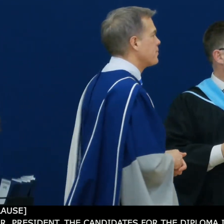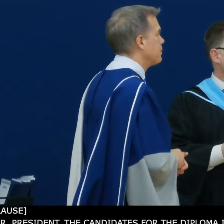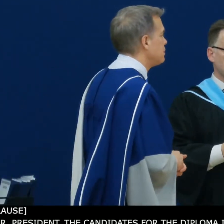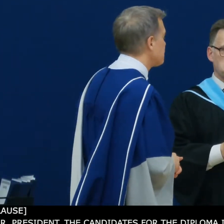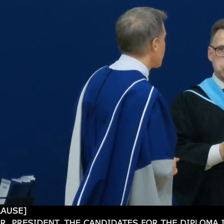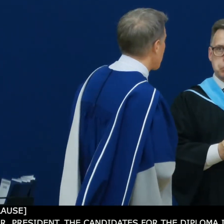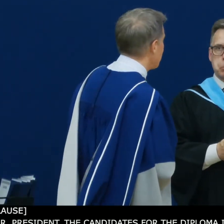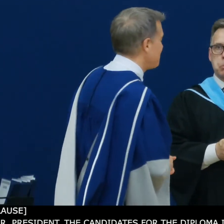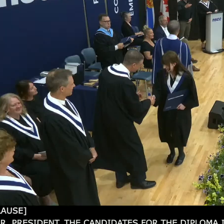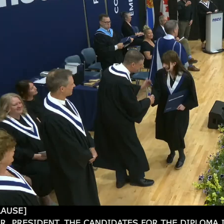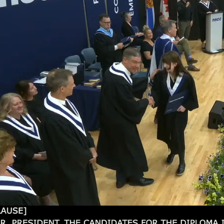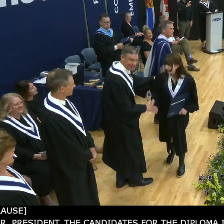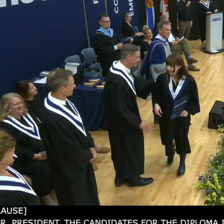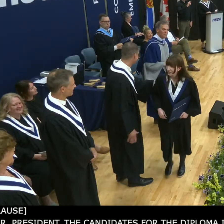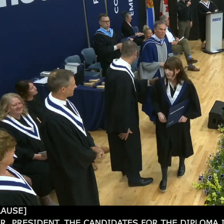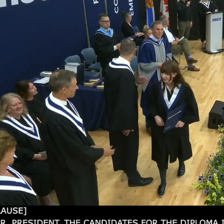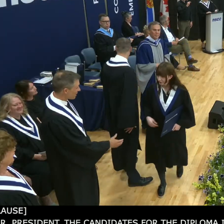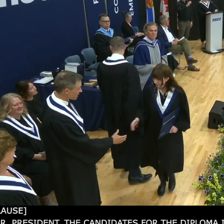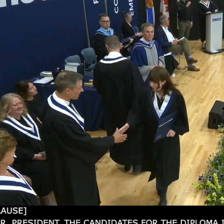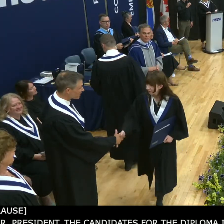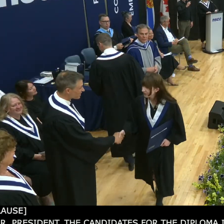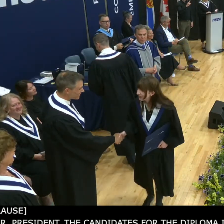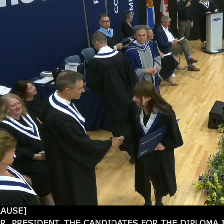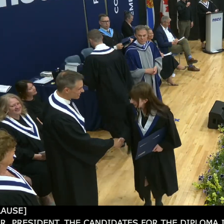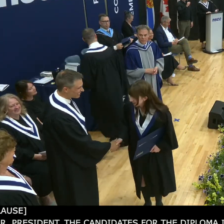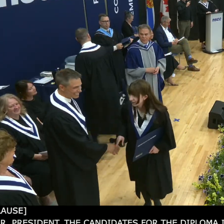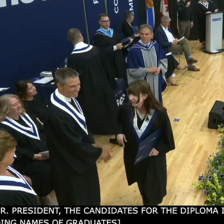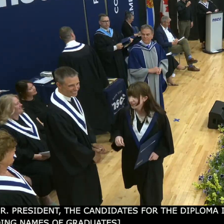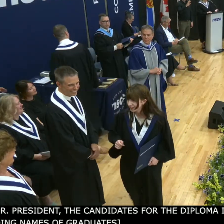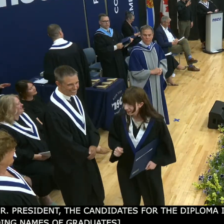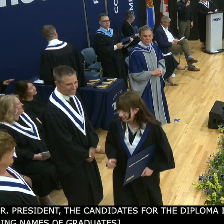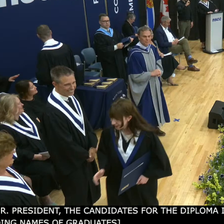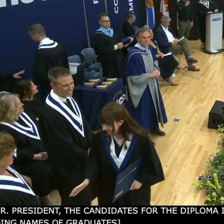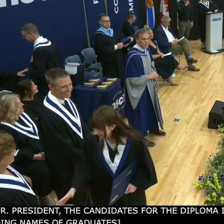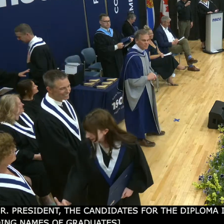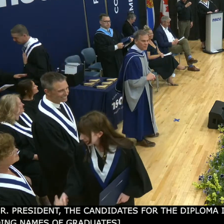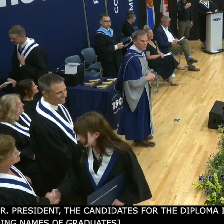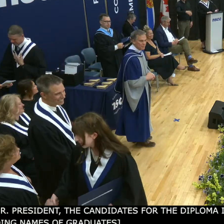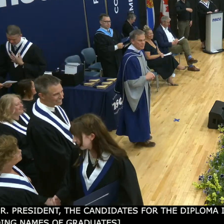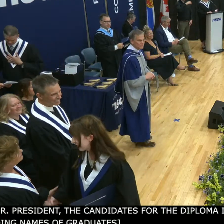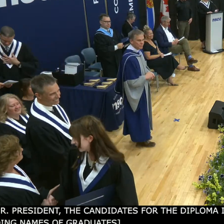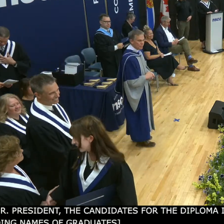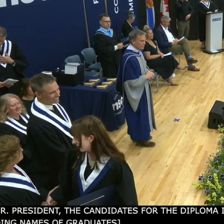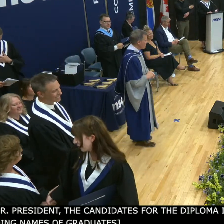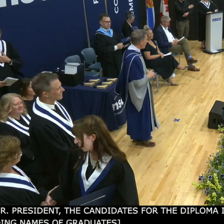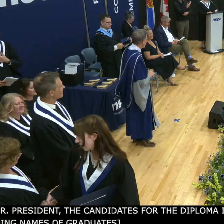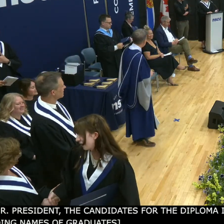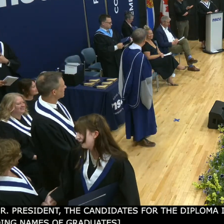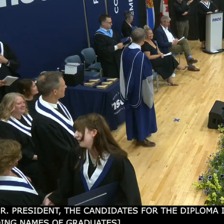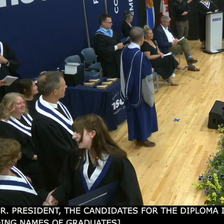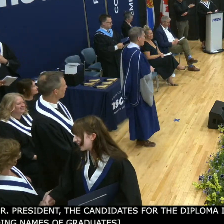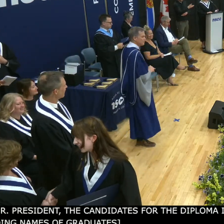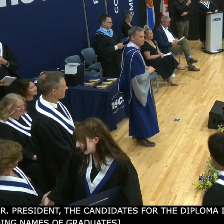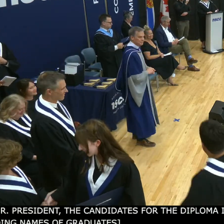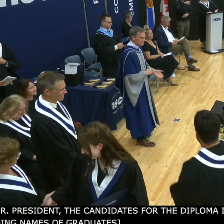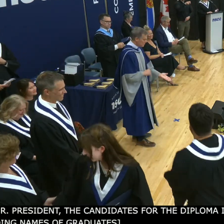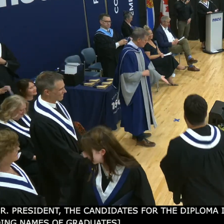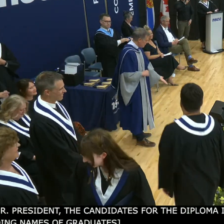Scott Alchevic joins us now to present his son, Spencer Alchevic, with a diploma in business